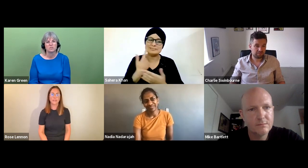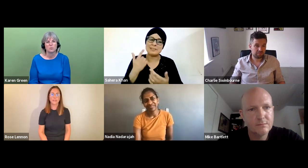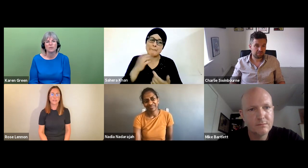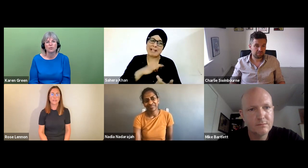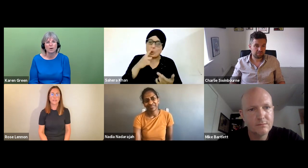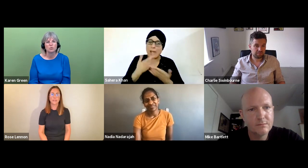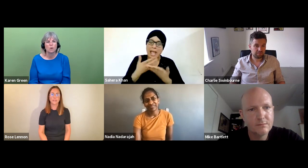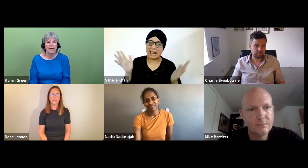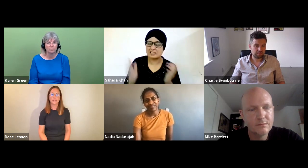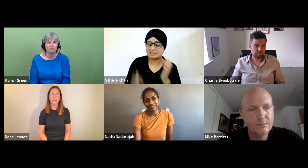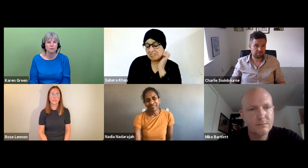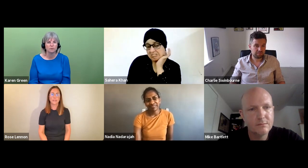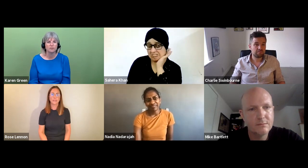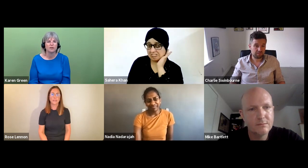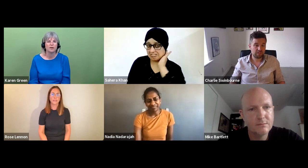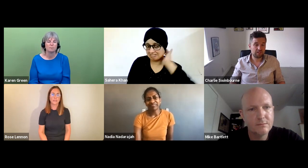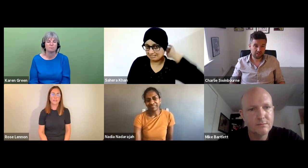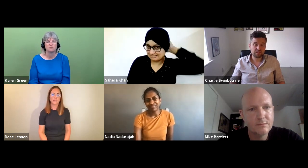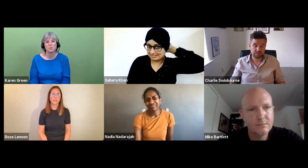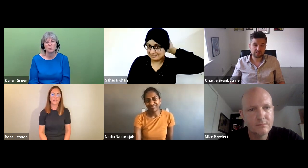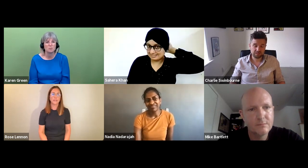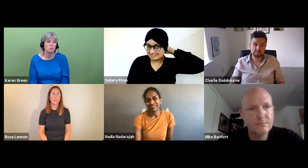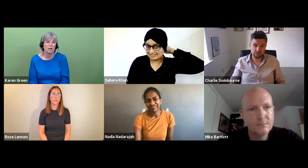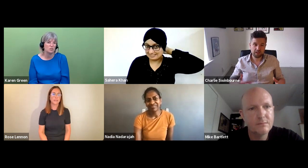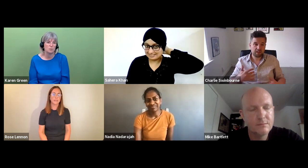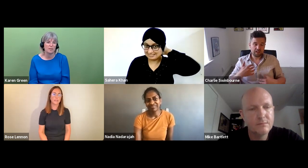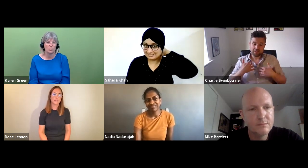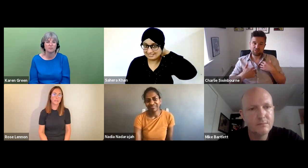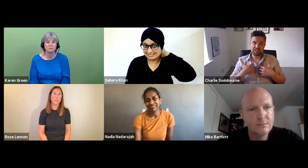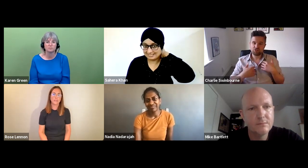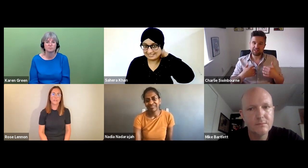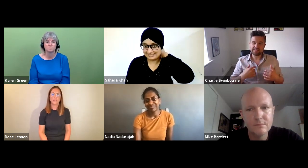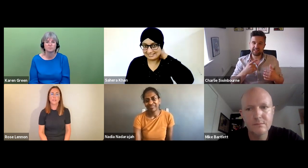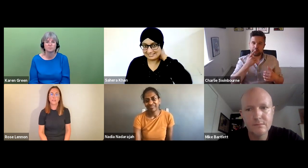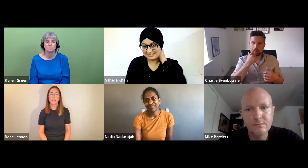I thought that was quite helpful. So yeah, you can do it that way.